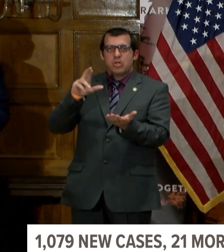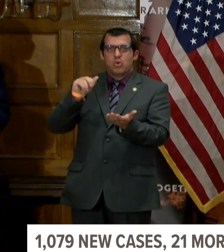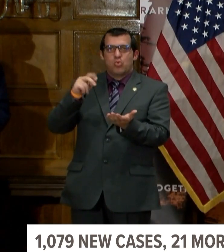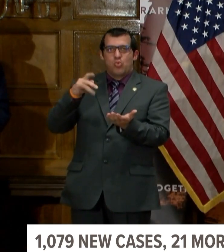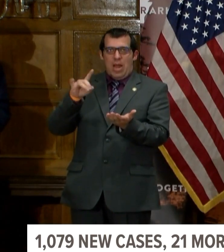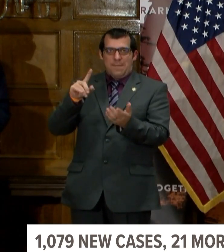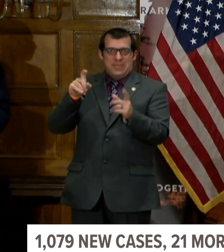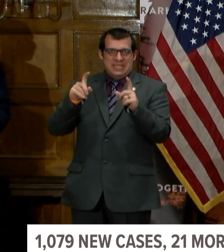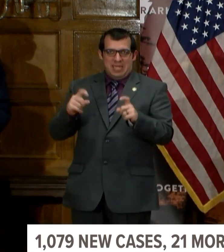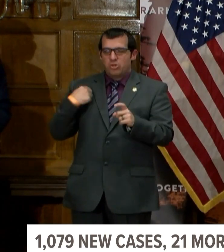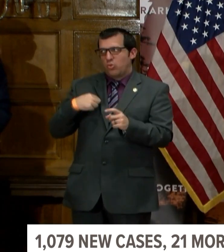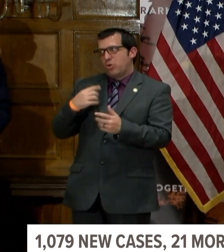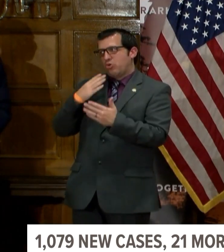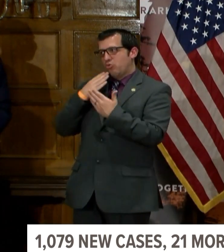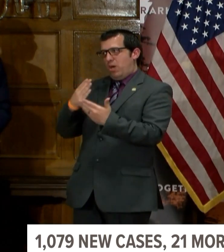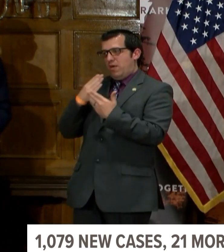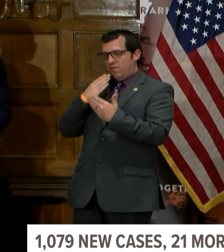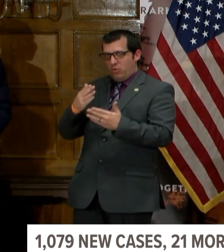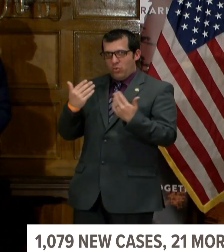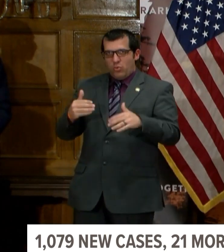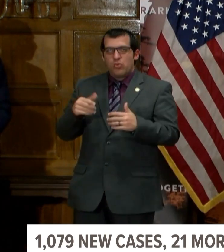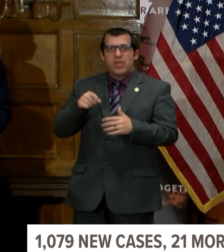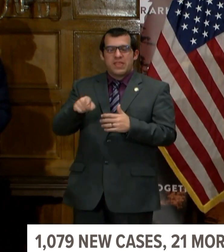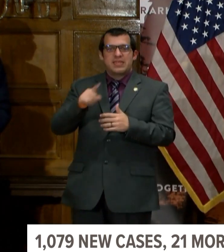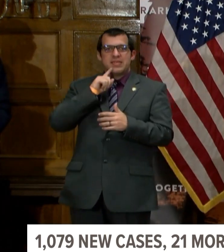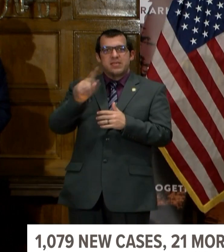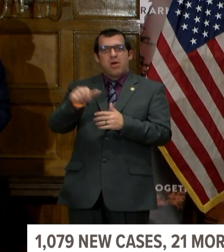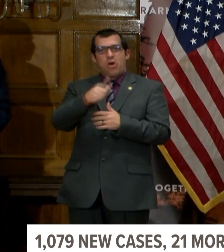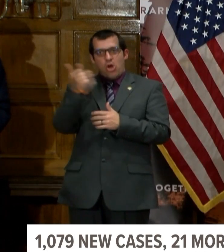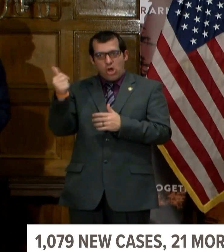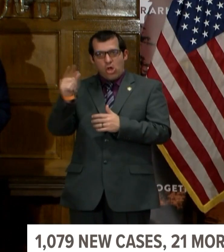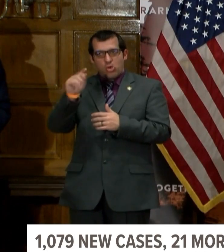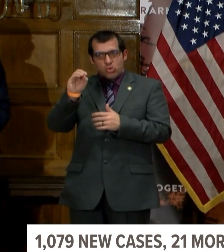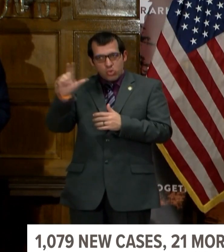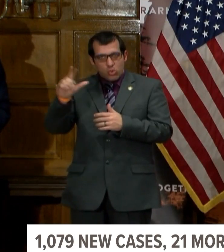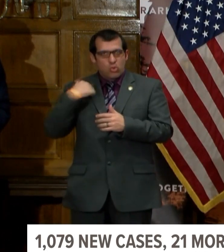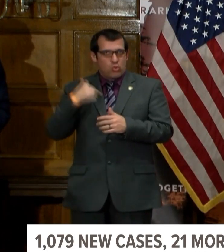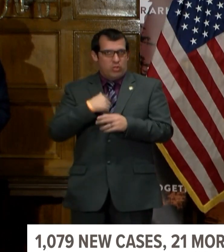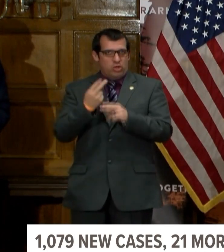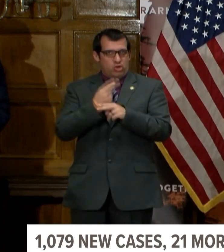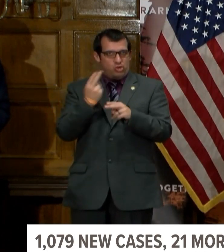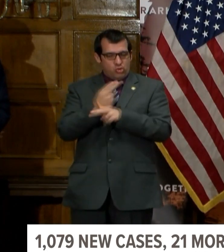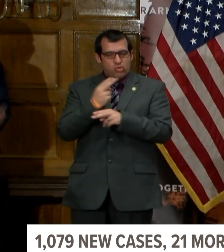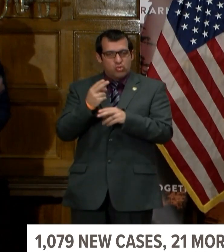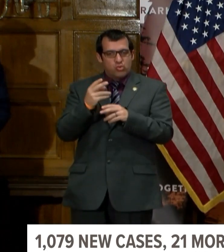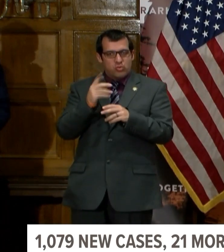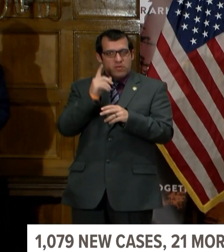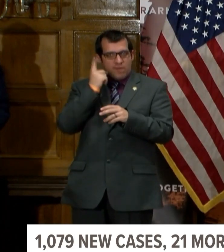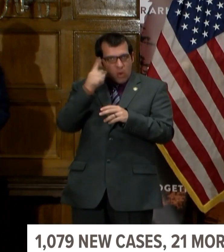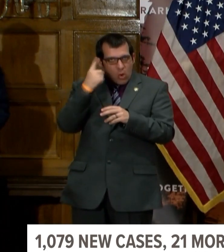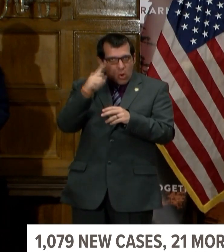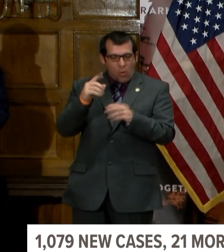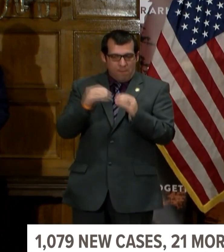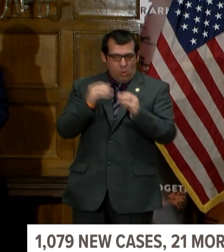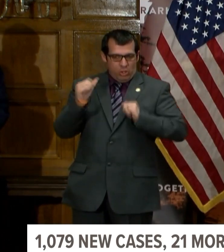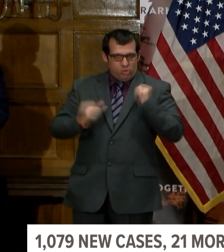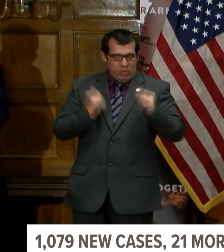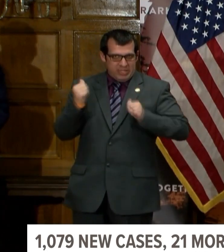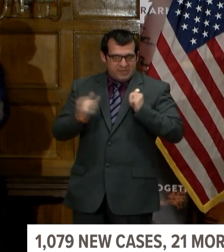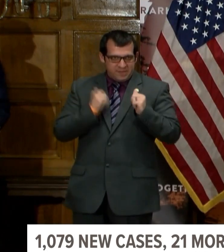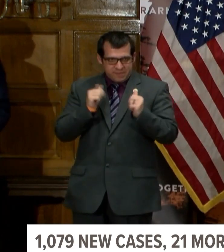are grateful for that. This is another tool that we will be able to use to aggressively respond to this